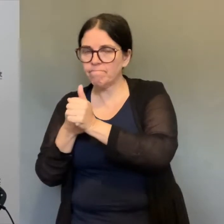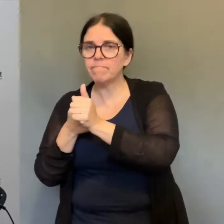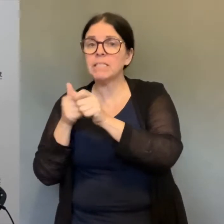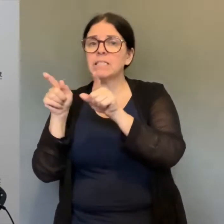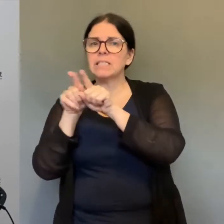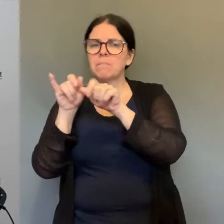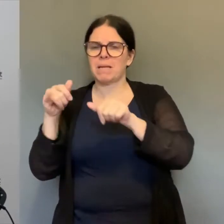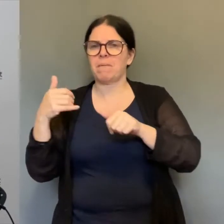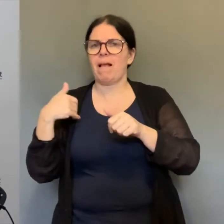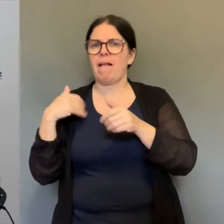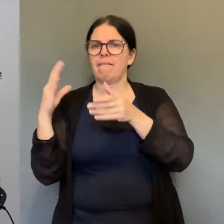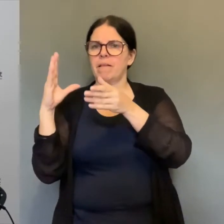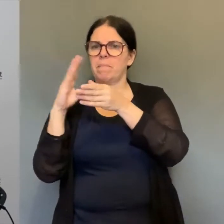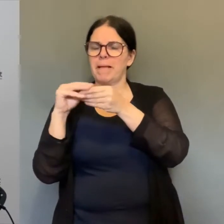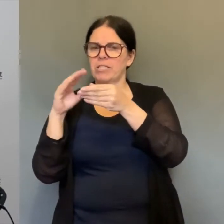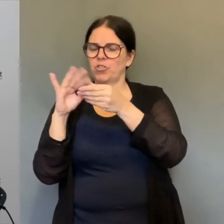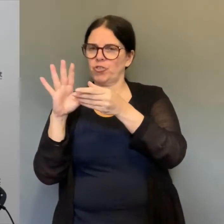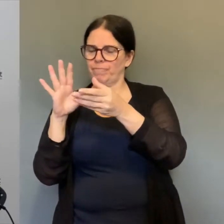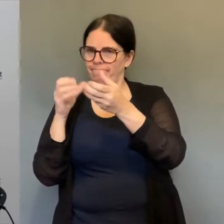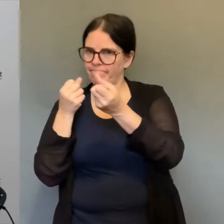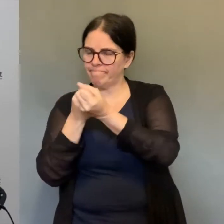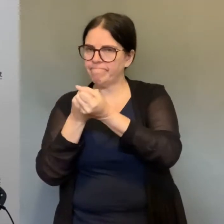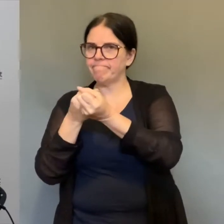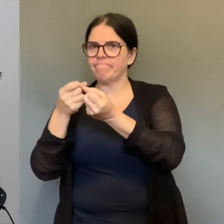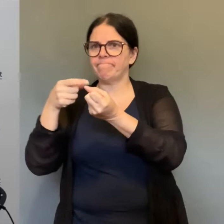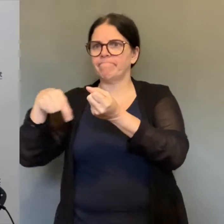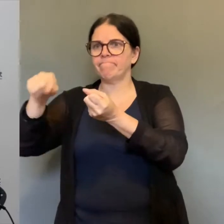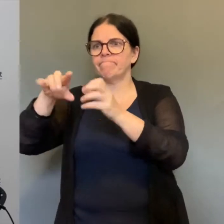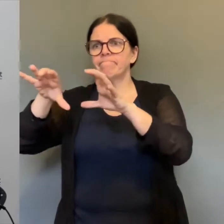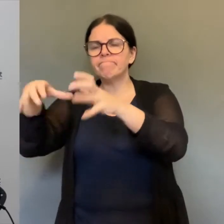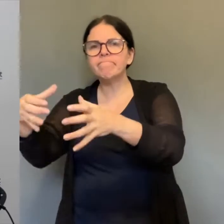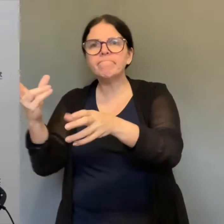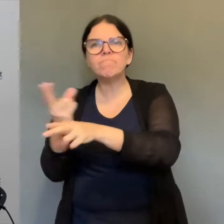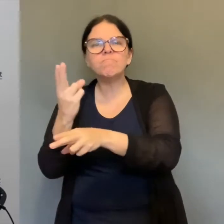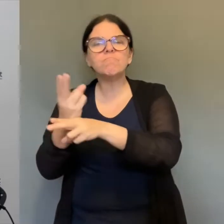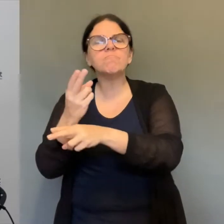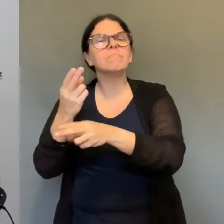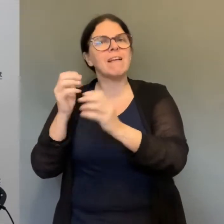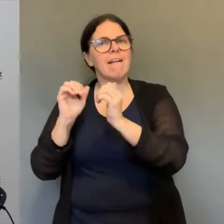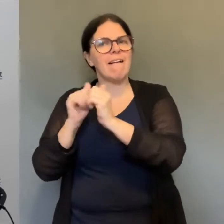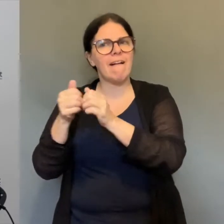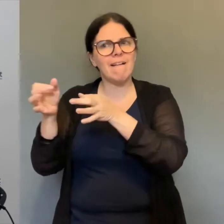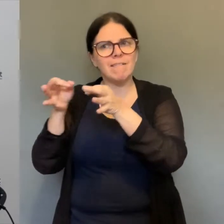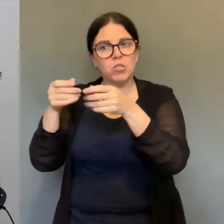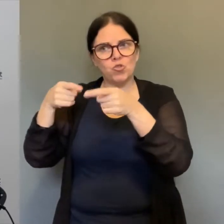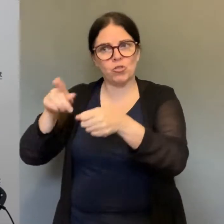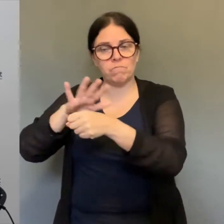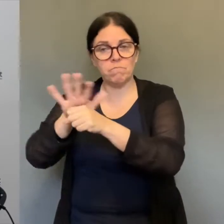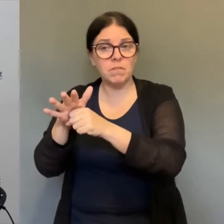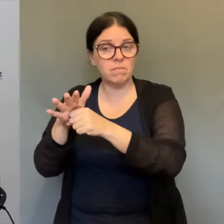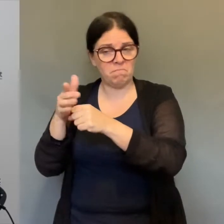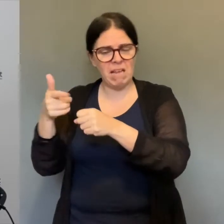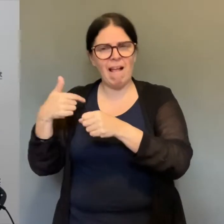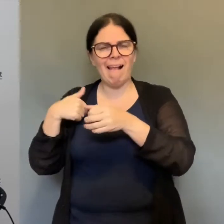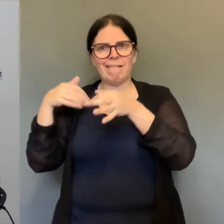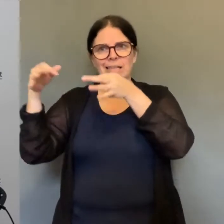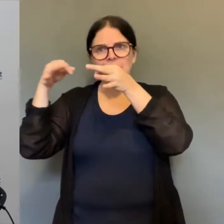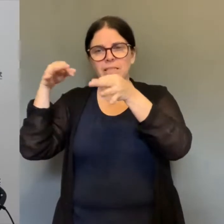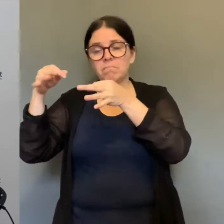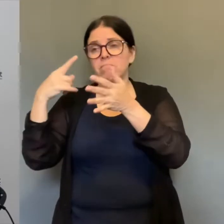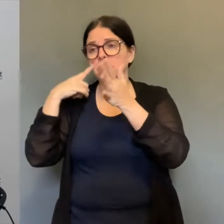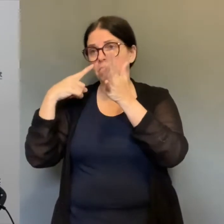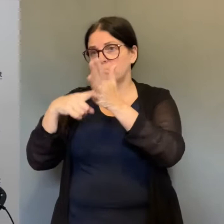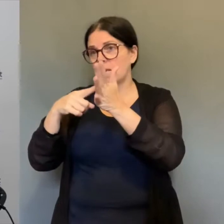website also includes where to get help and a list of available local services and online supports for people who use substance or those